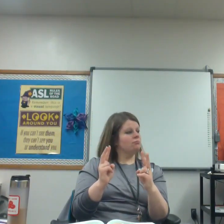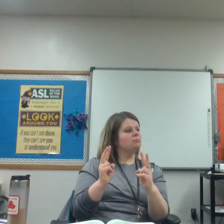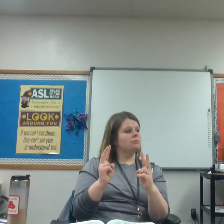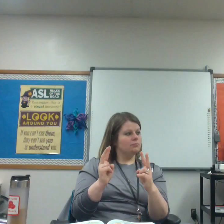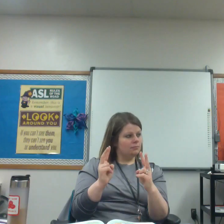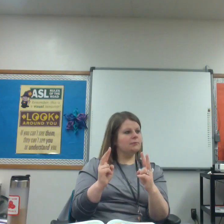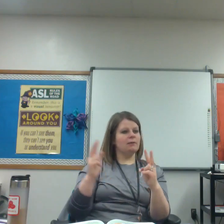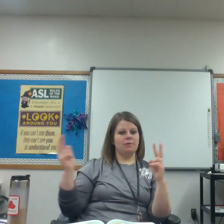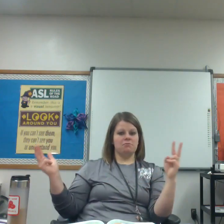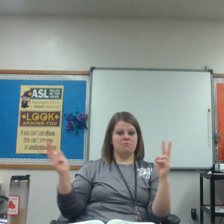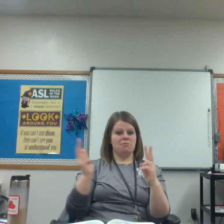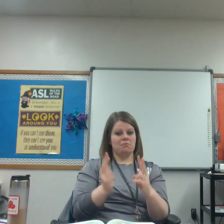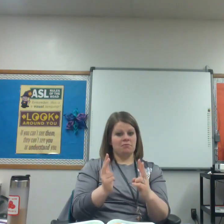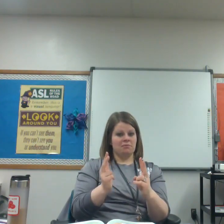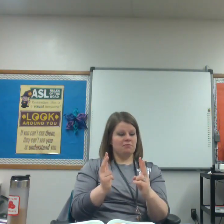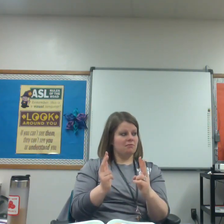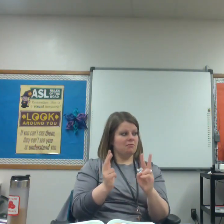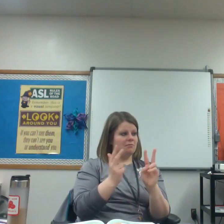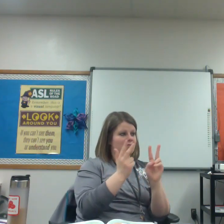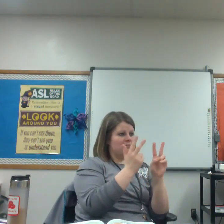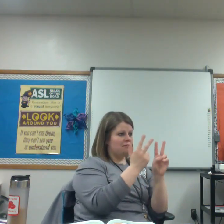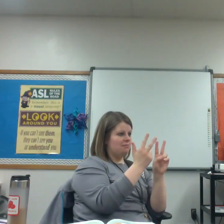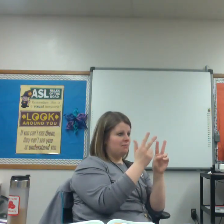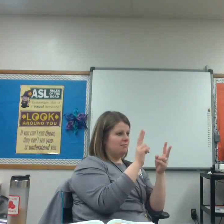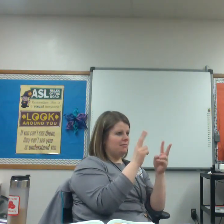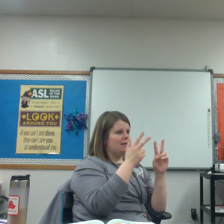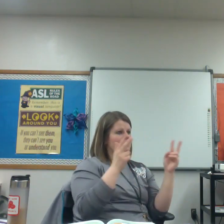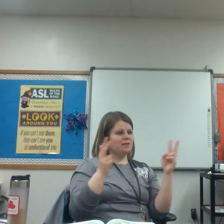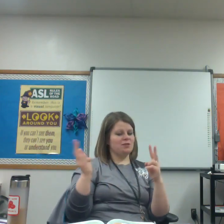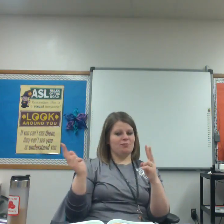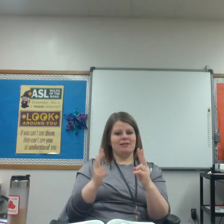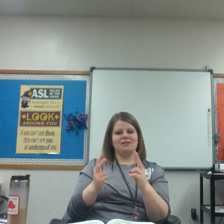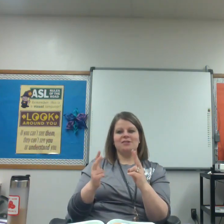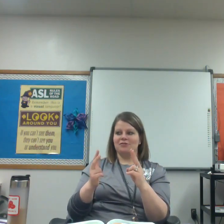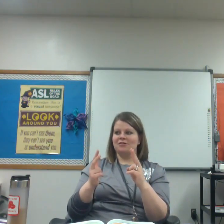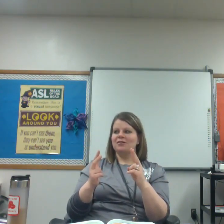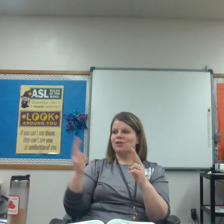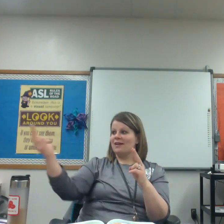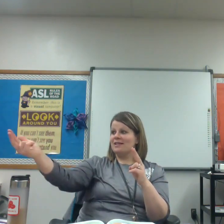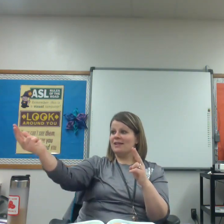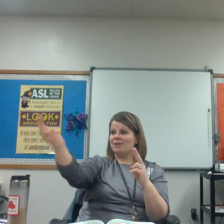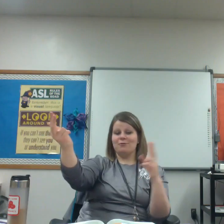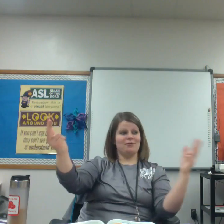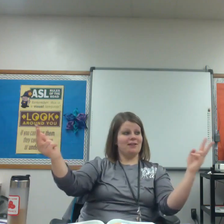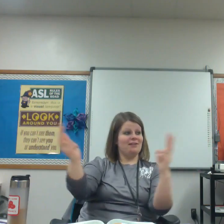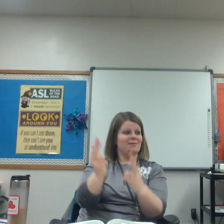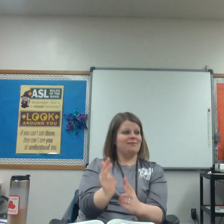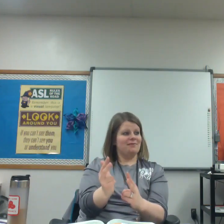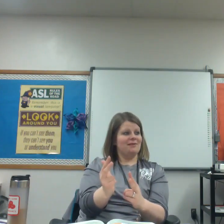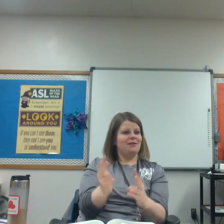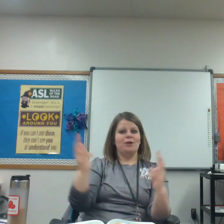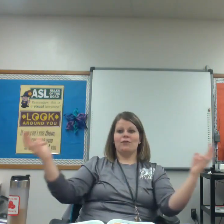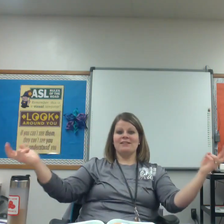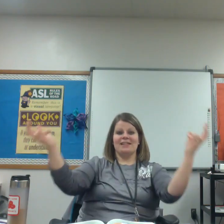each other? yep, 6 people. 5 Oh, people. 5. yep. So I these thought 2 met that- these like- 2. So if I did like you 3, or if I said